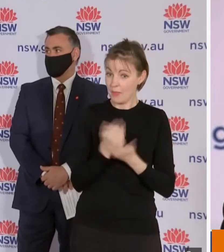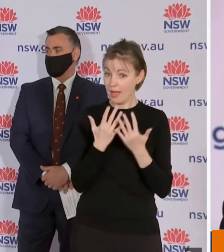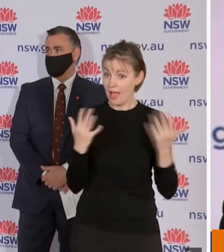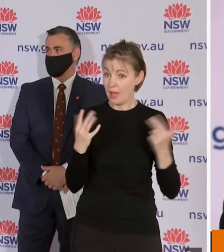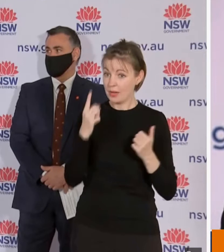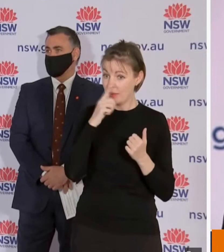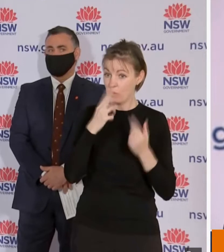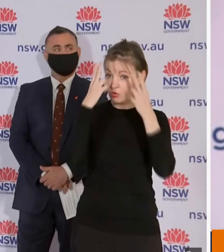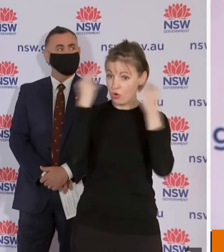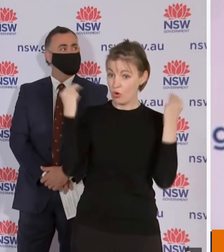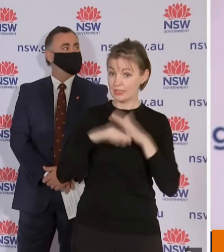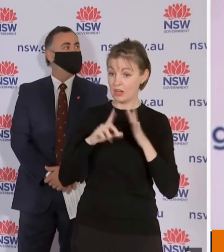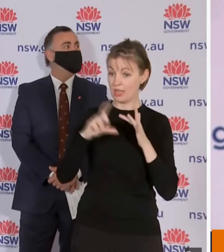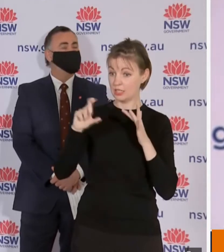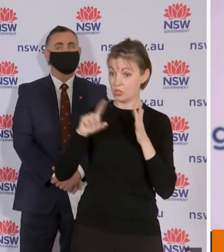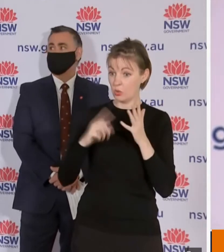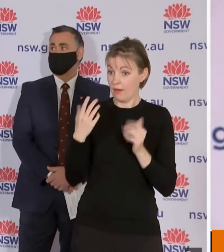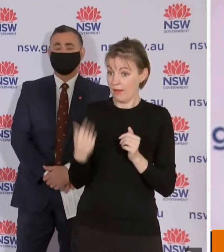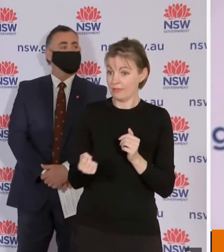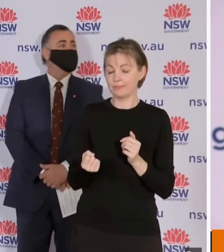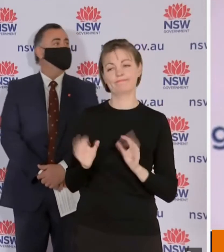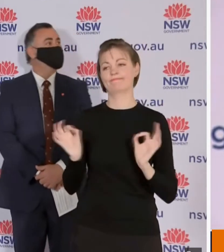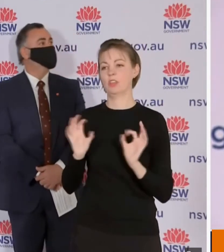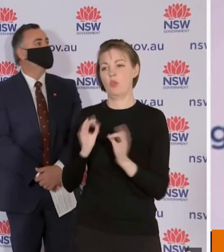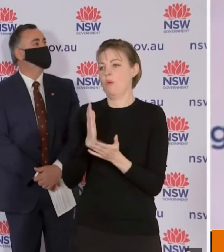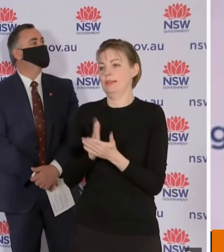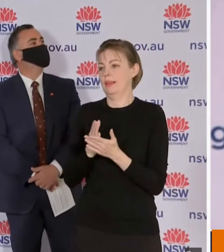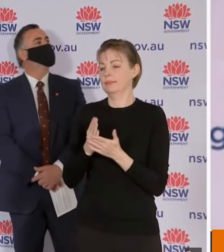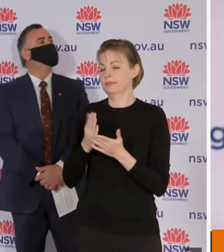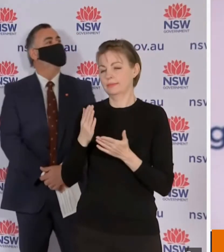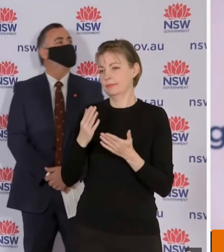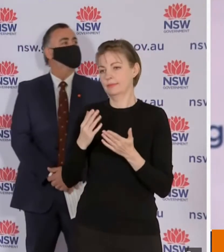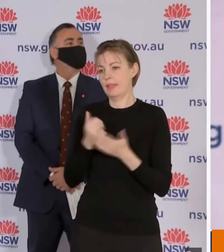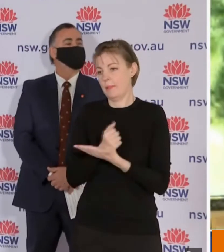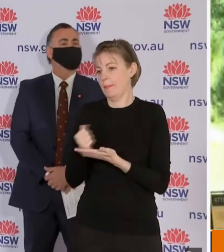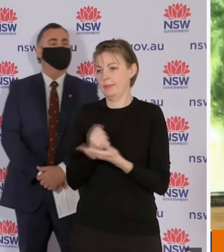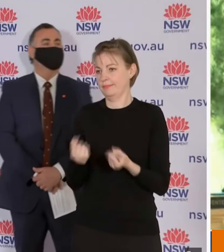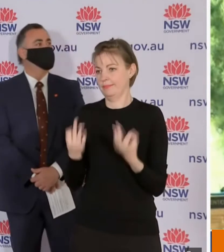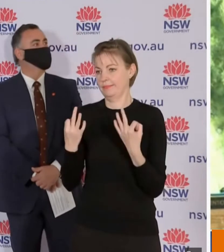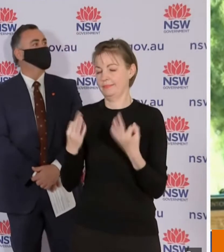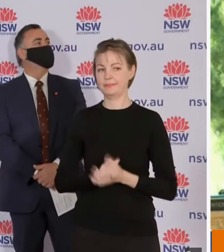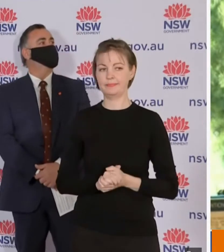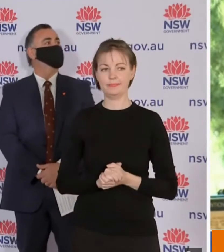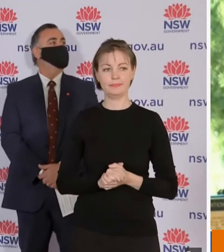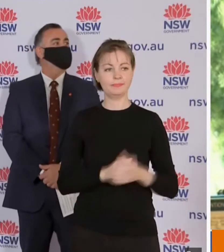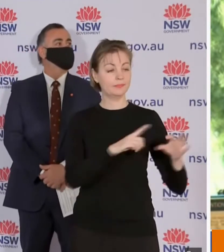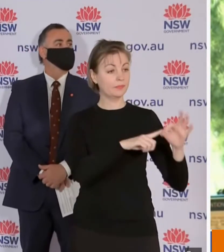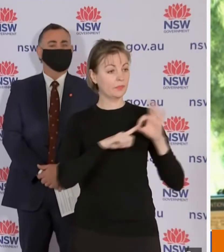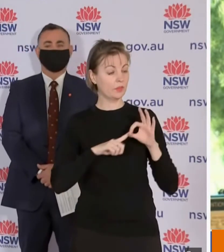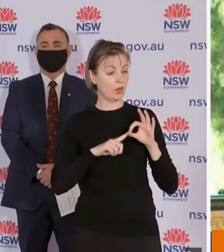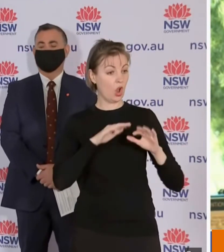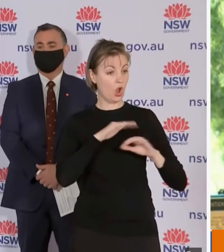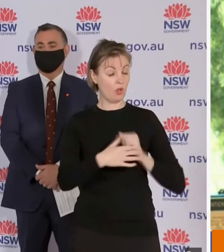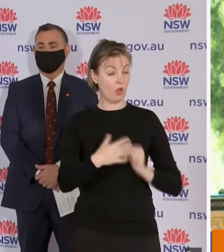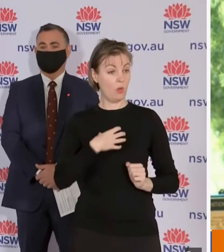don't know the exact answer. Yeah. Sorry, Alex, next, please. Sorry. Just on that plea for more Pfizer, have you worked out how many more